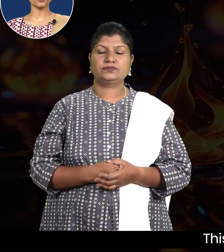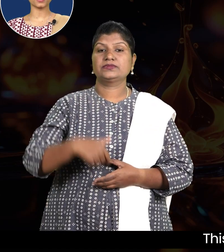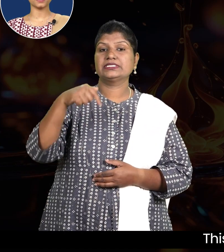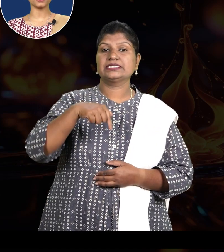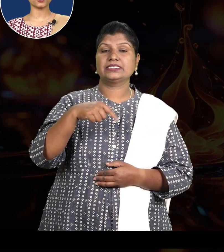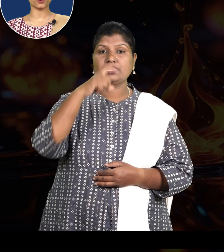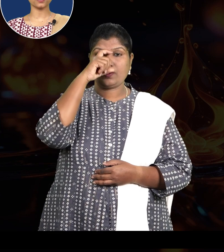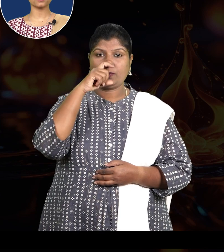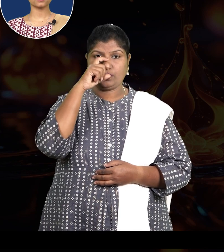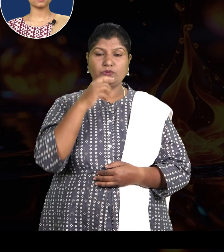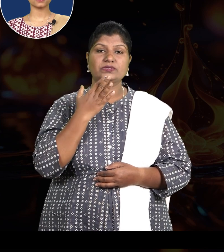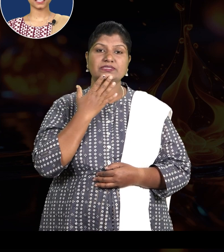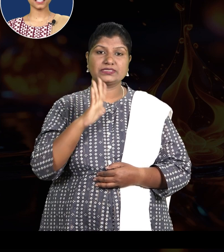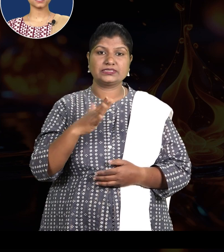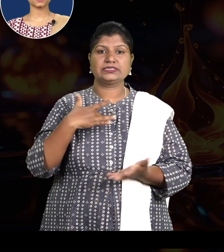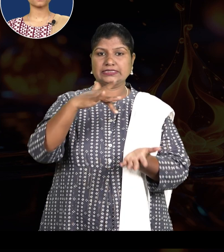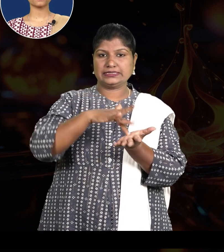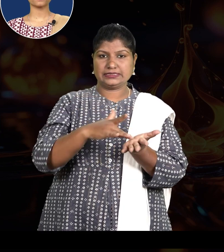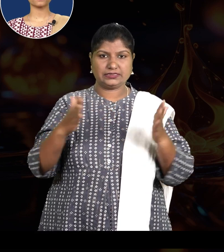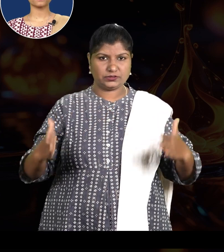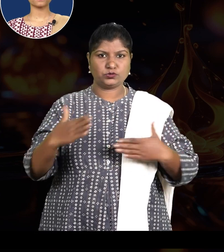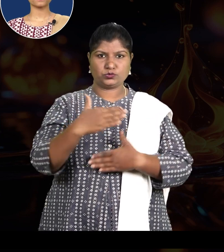This blue colored zone is